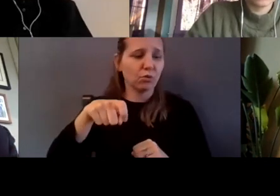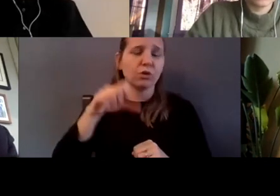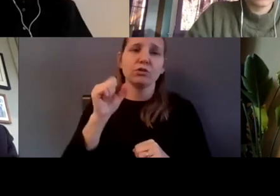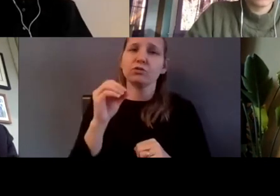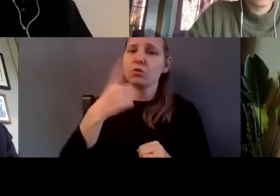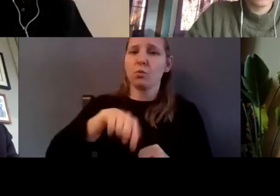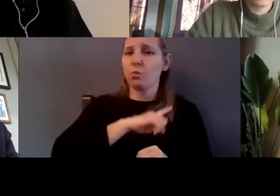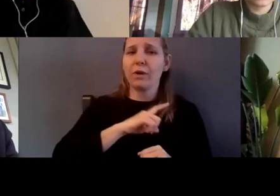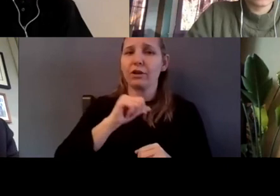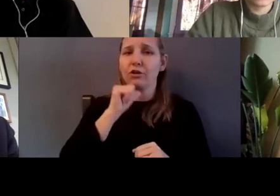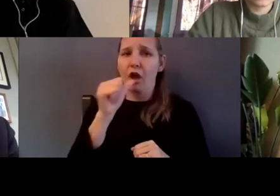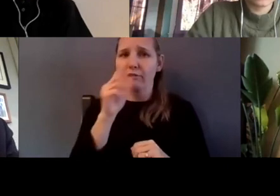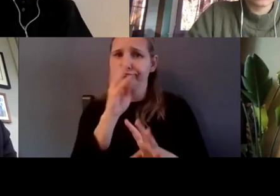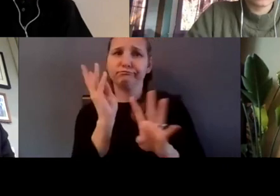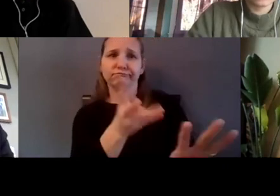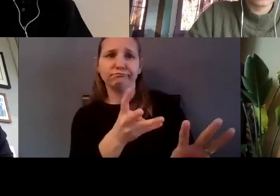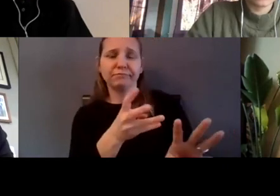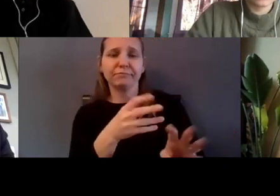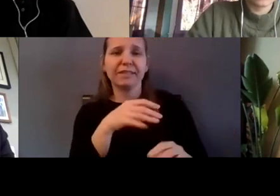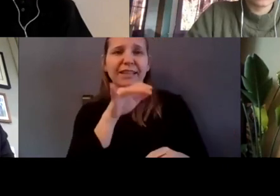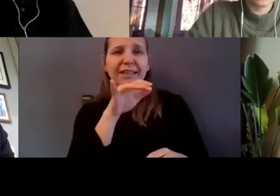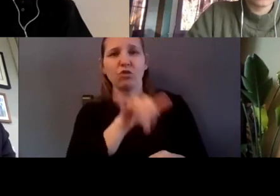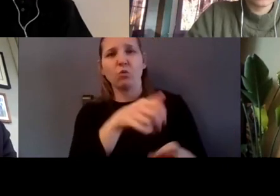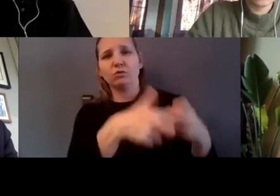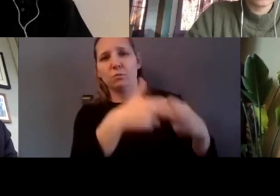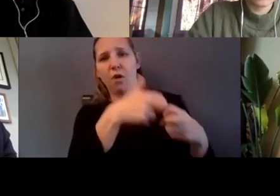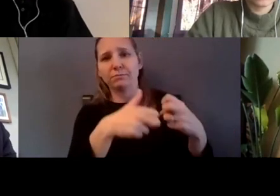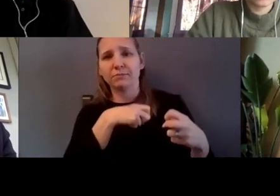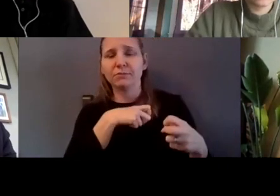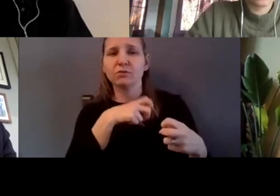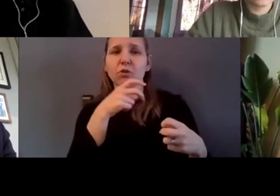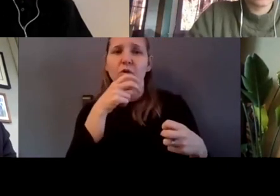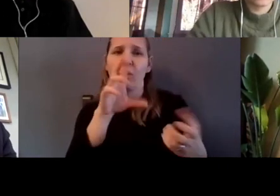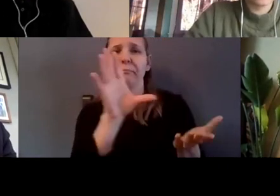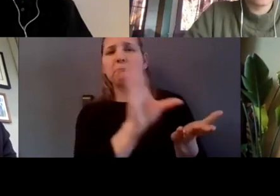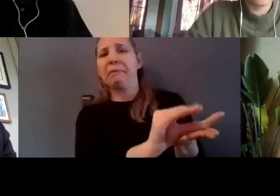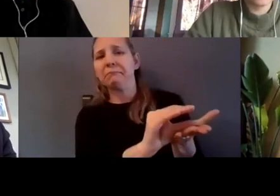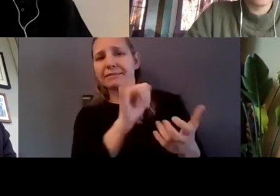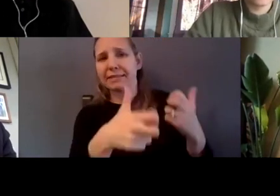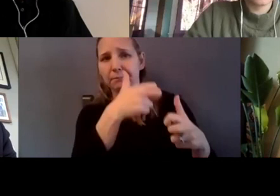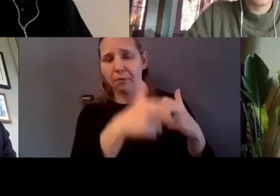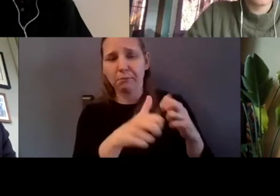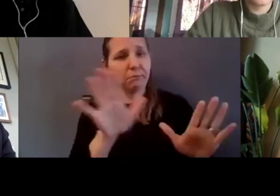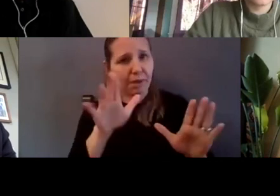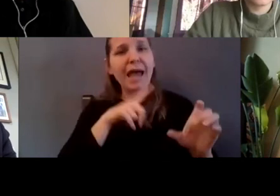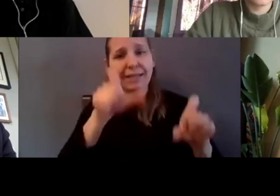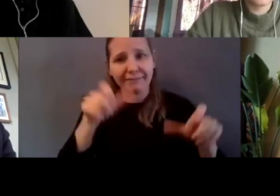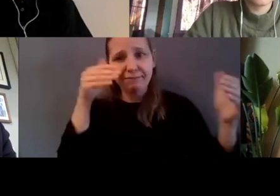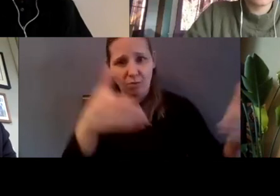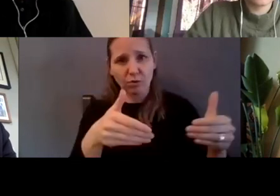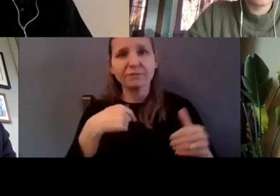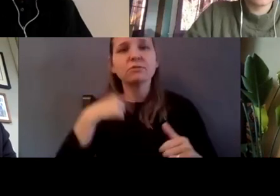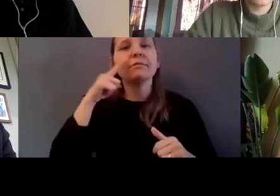shunting off to the side the sort of problematic aspects, if you will, of future development. And so I think this is a